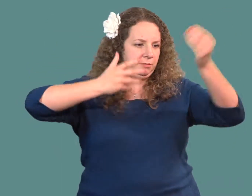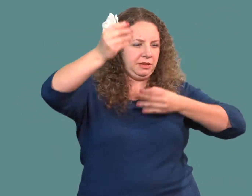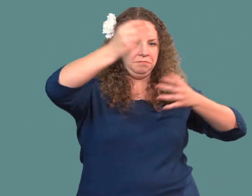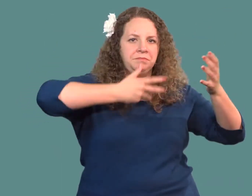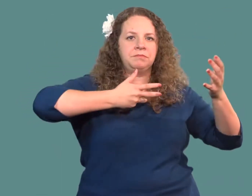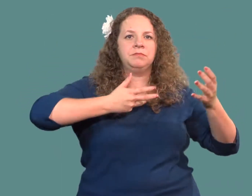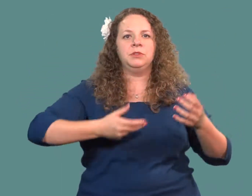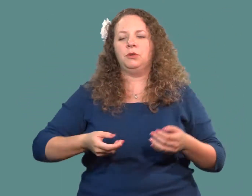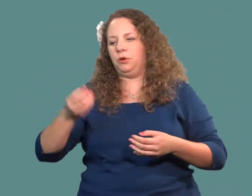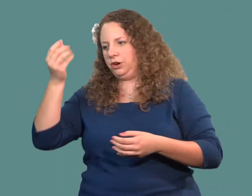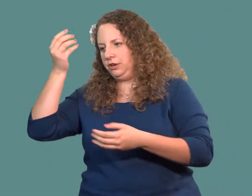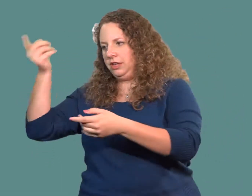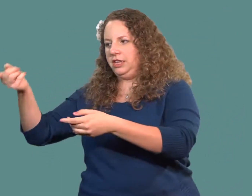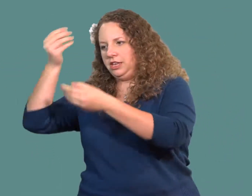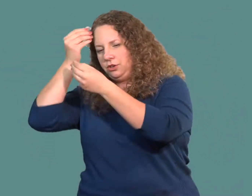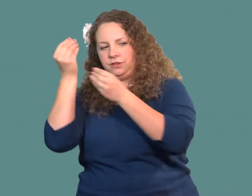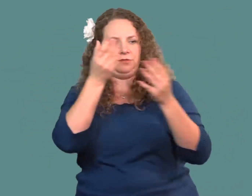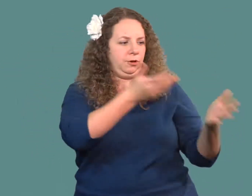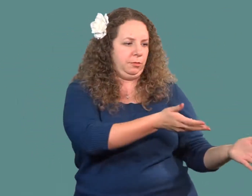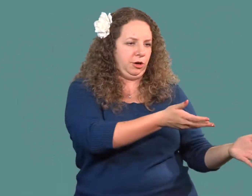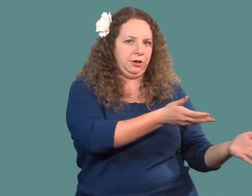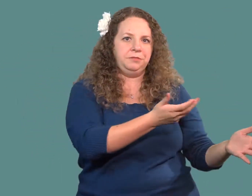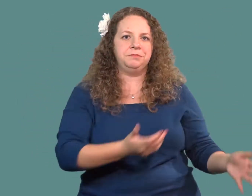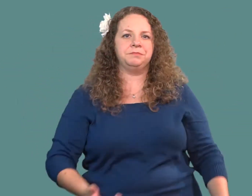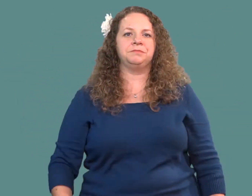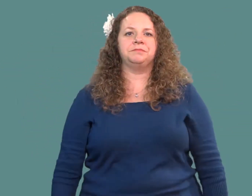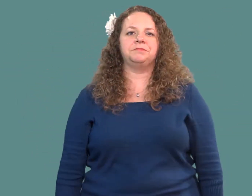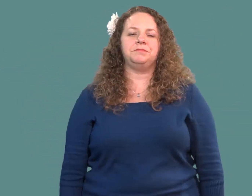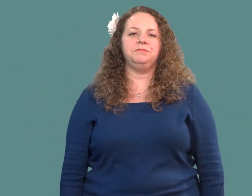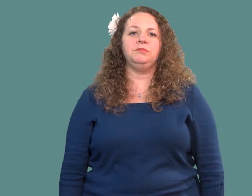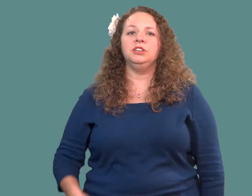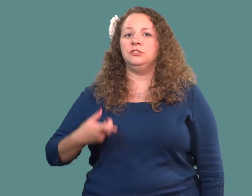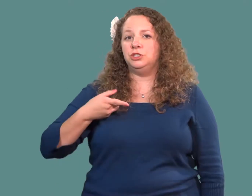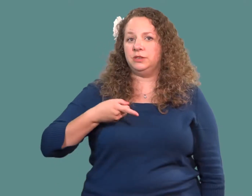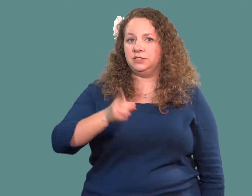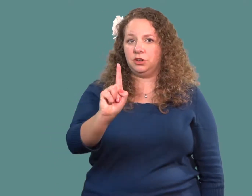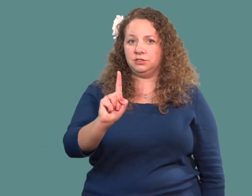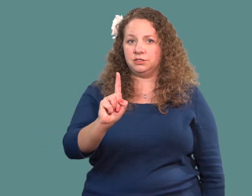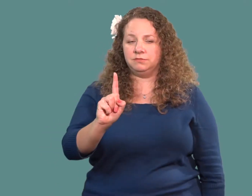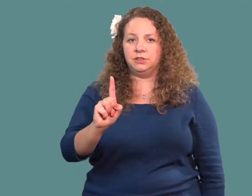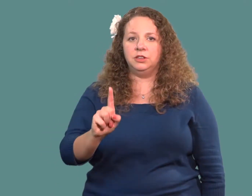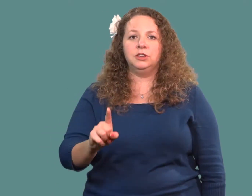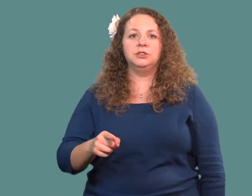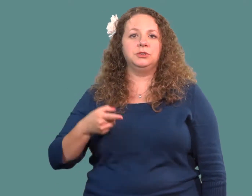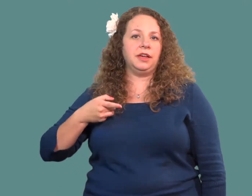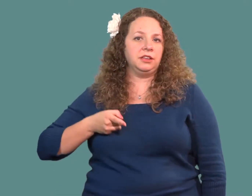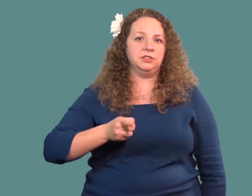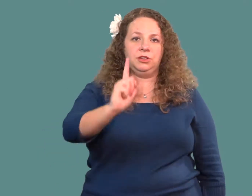me, or he could inform her. To insult, so I could insult